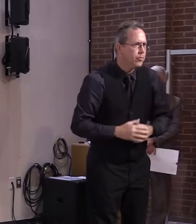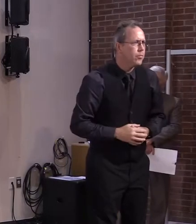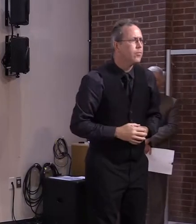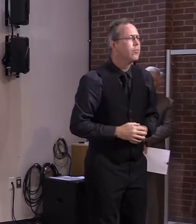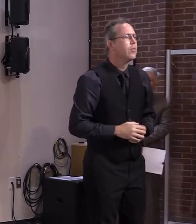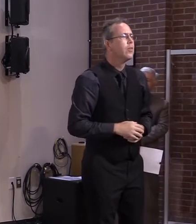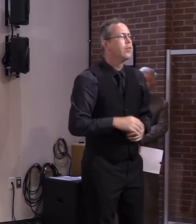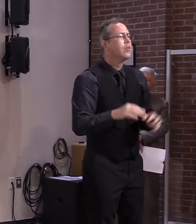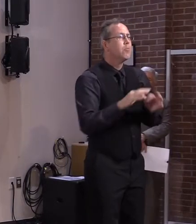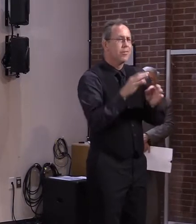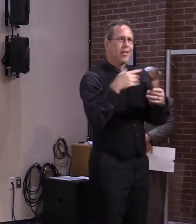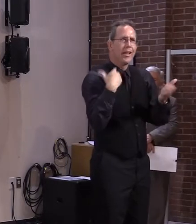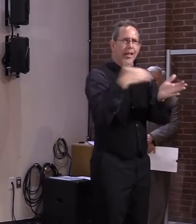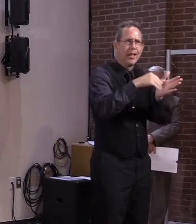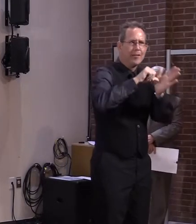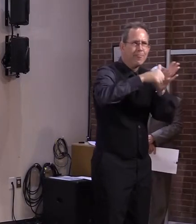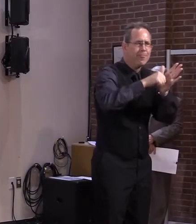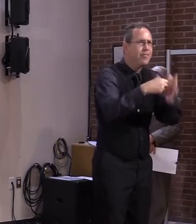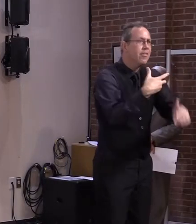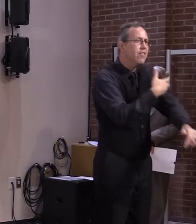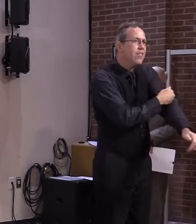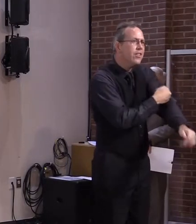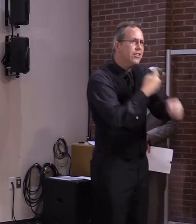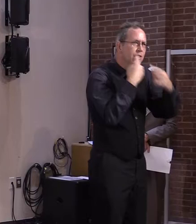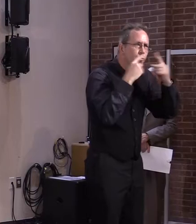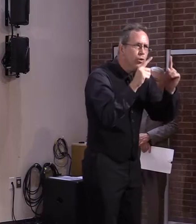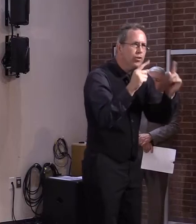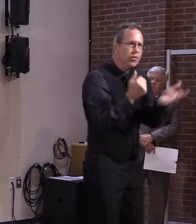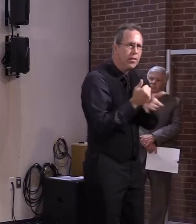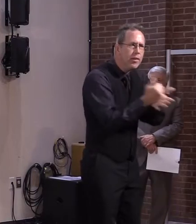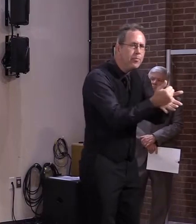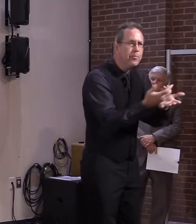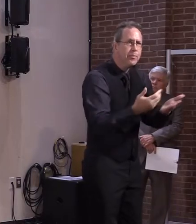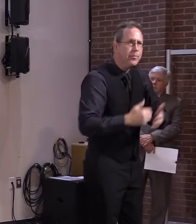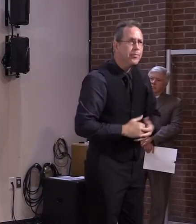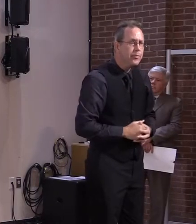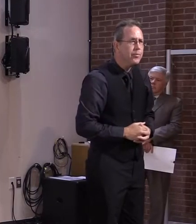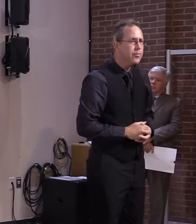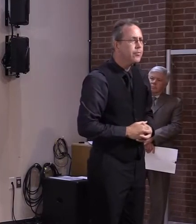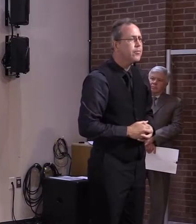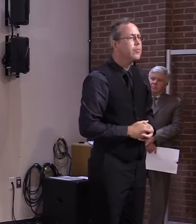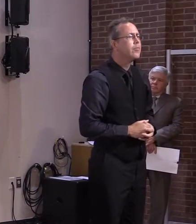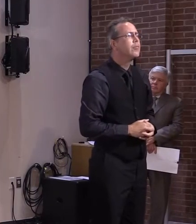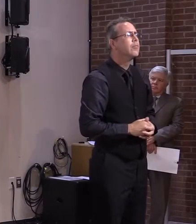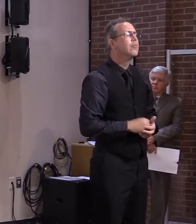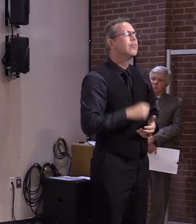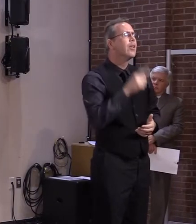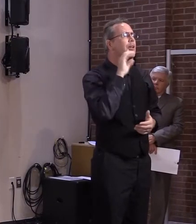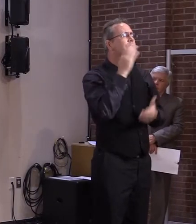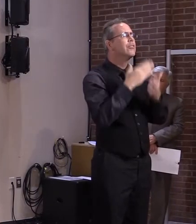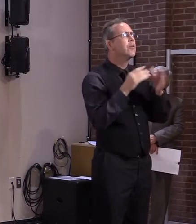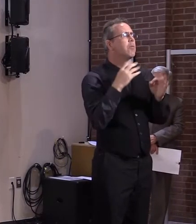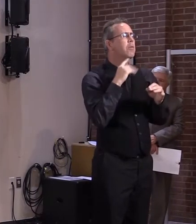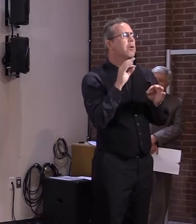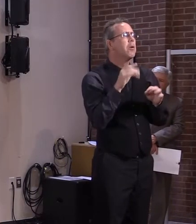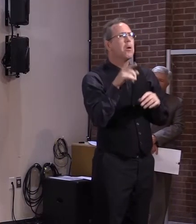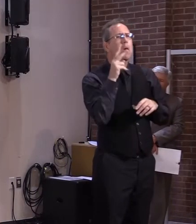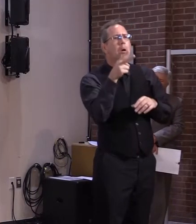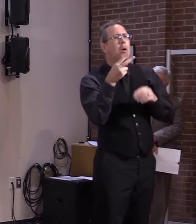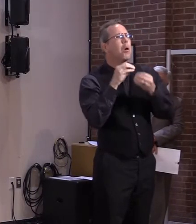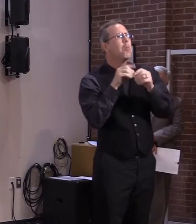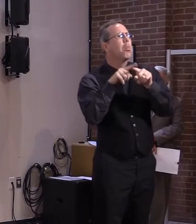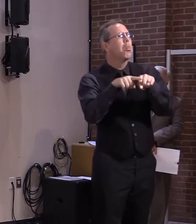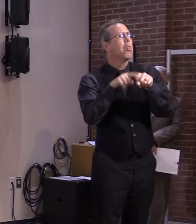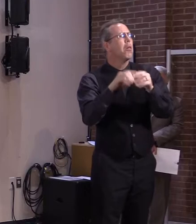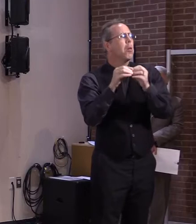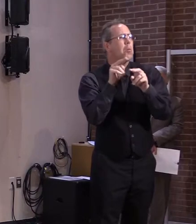I know some continue to only look at case counts, and I get it. For many months before vaccines, cases